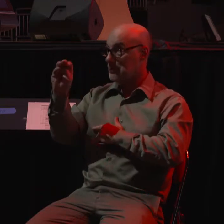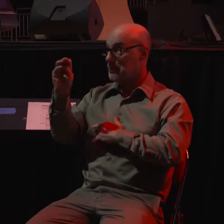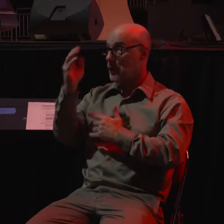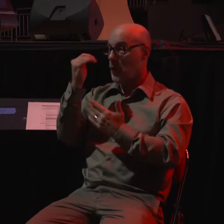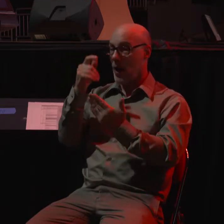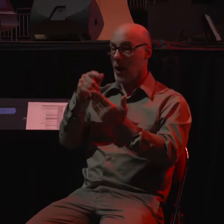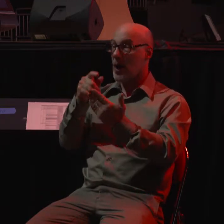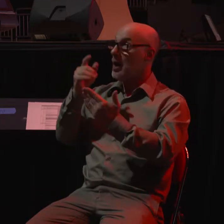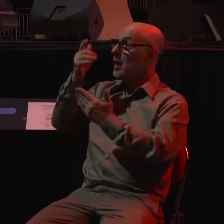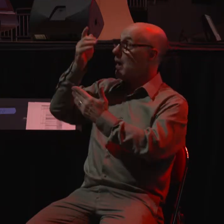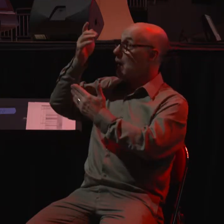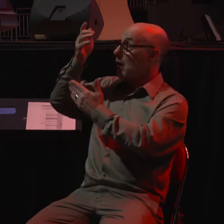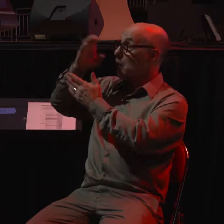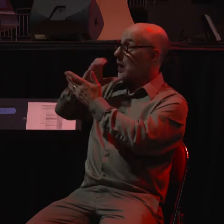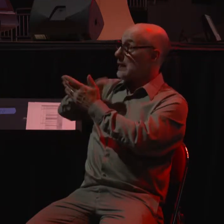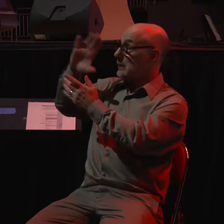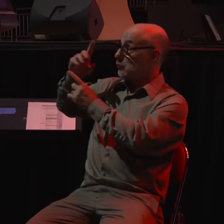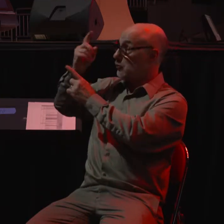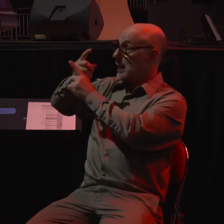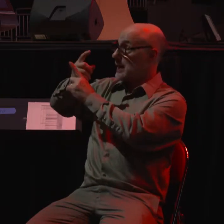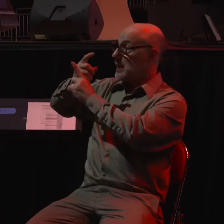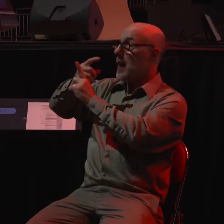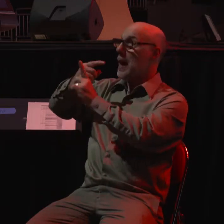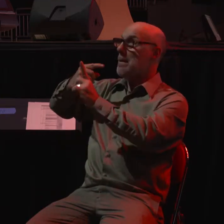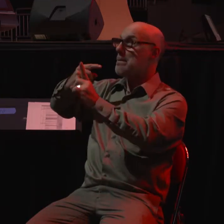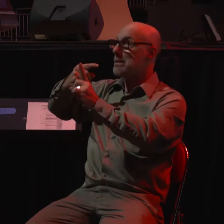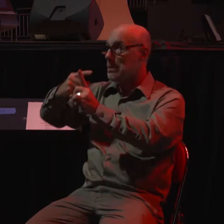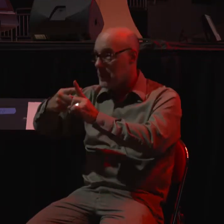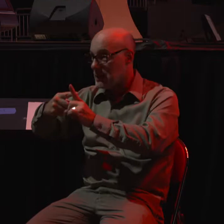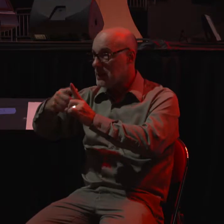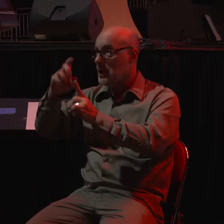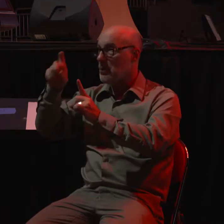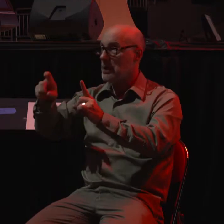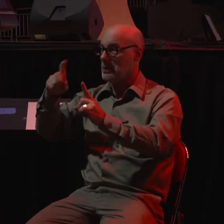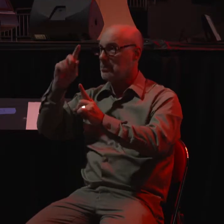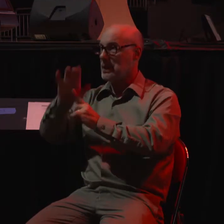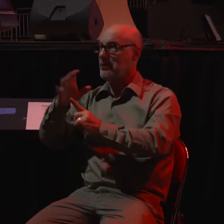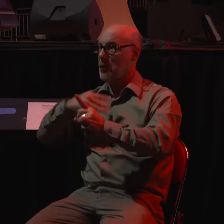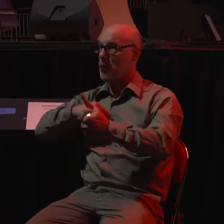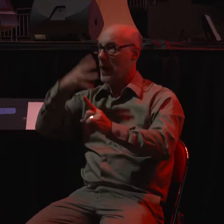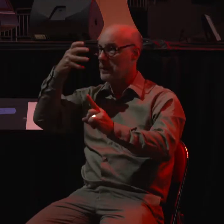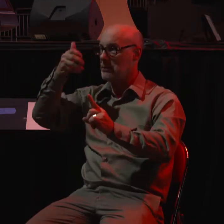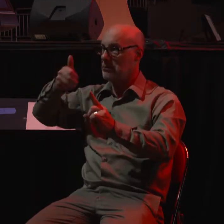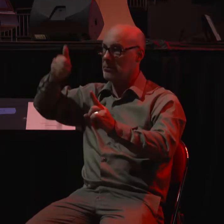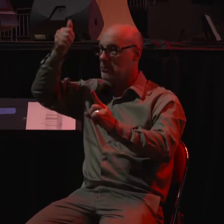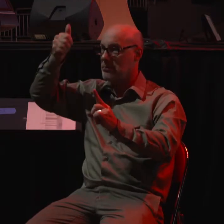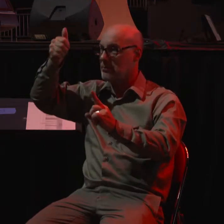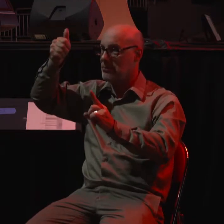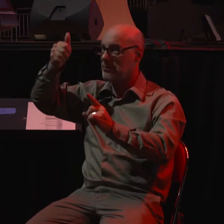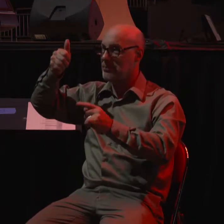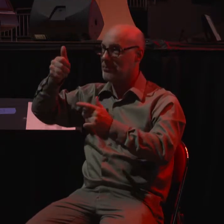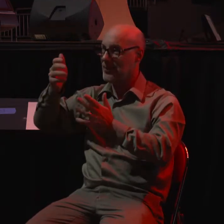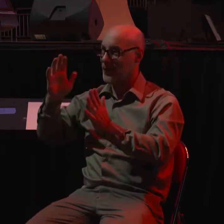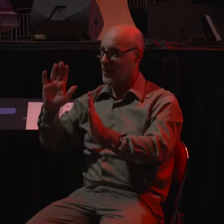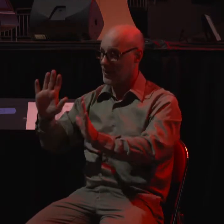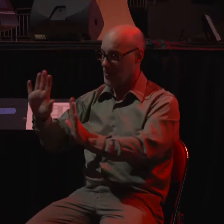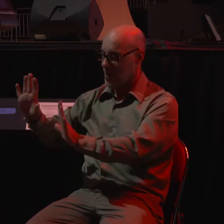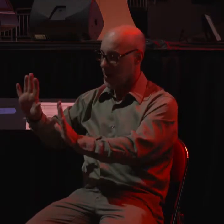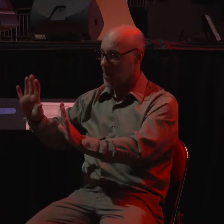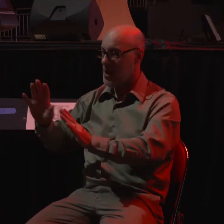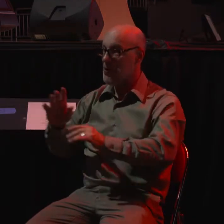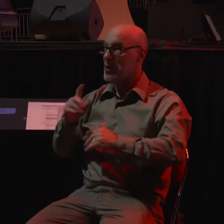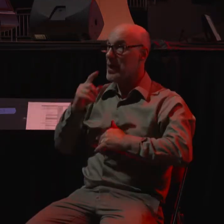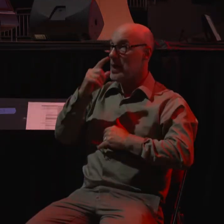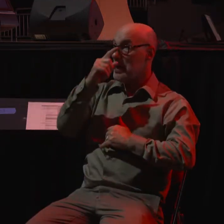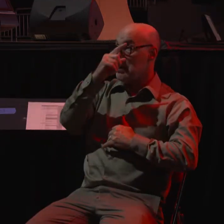righteousness of Christ in order to bring people to membership at the table of God's acceptance. Now, the black church was a theological